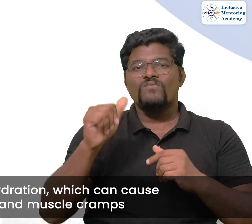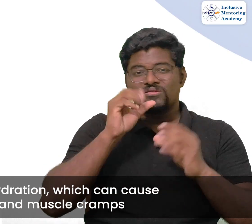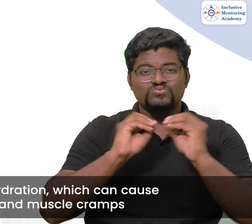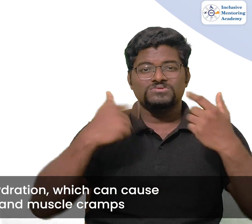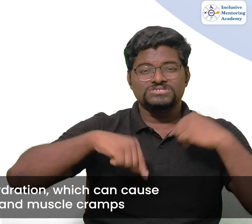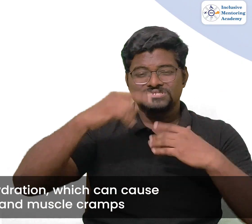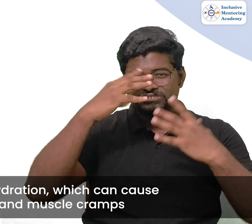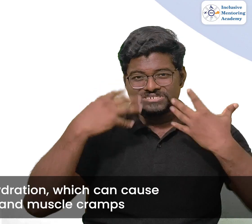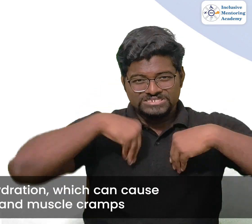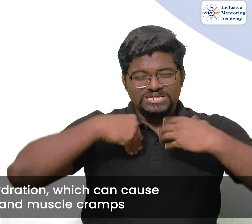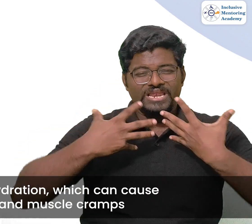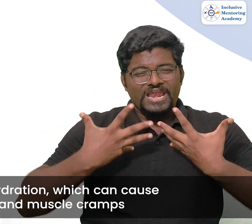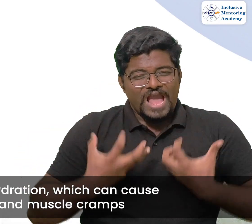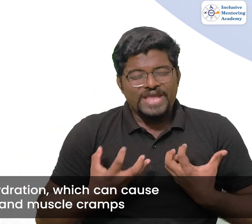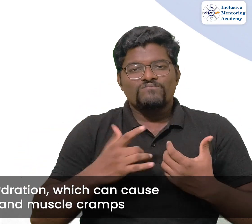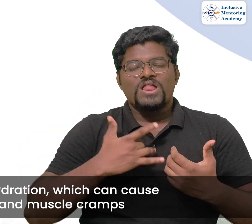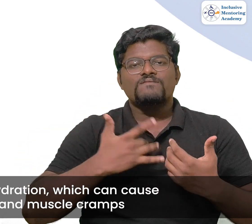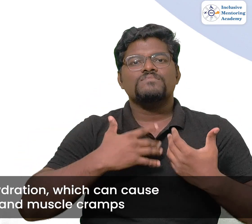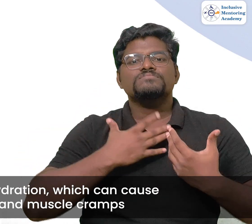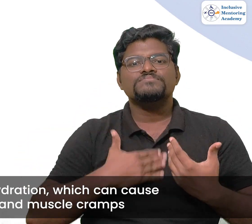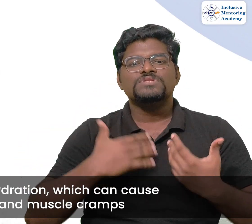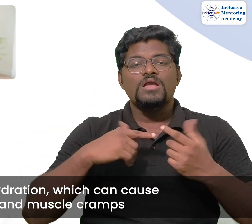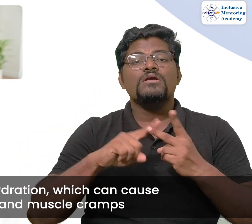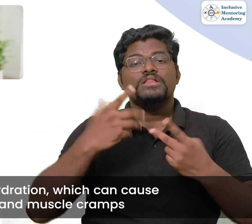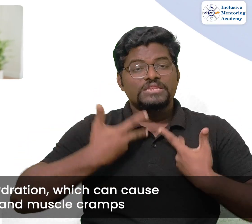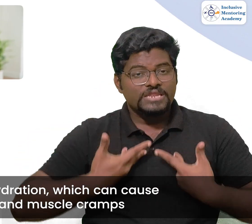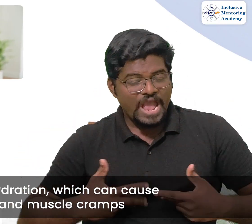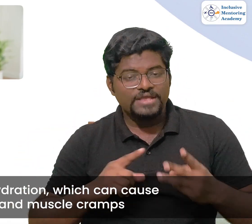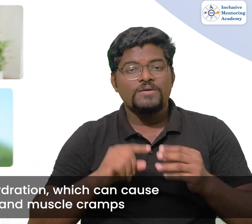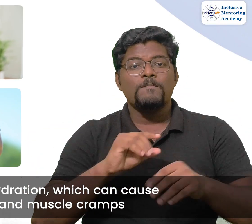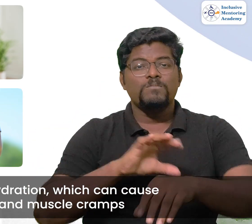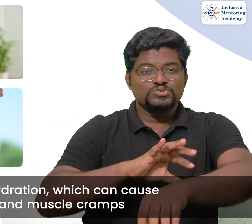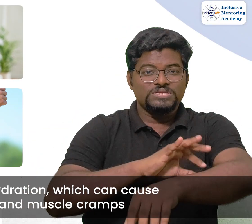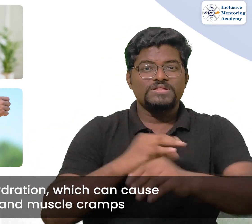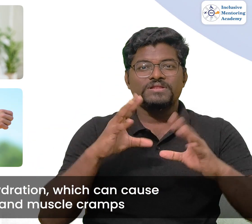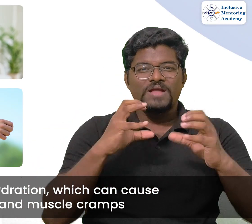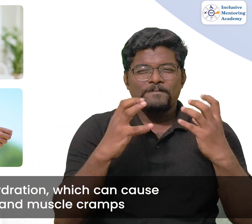Prevents dehydration, which can cause fatigue and muscle cramps.